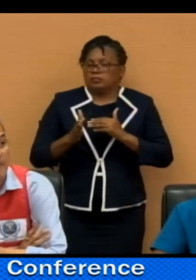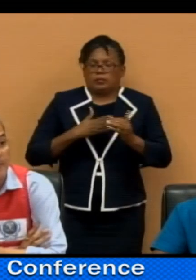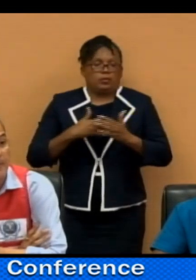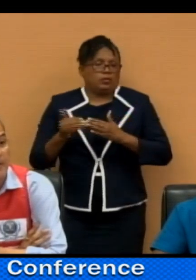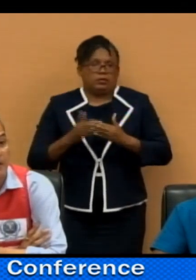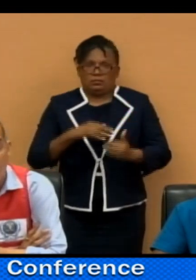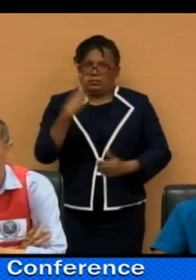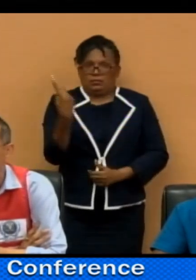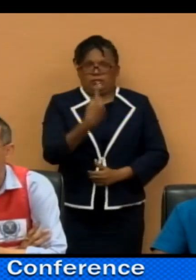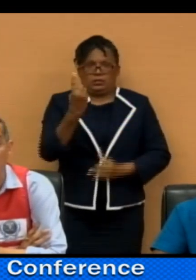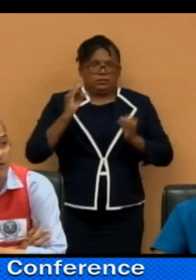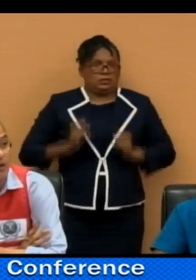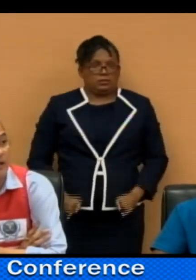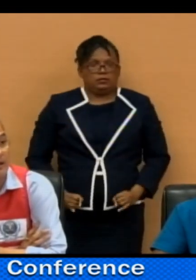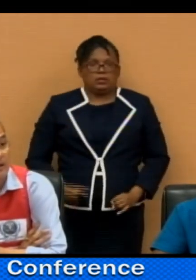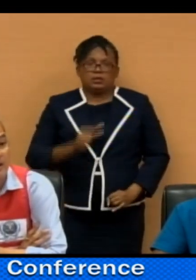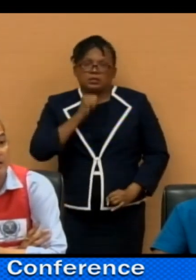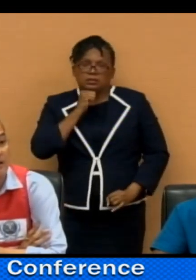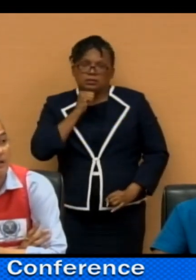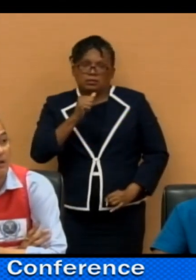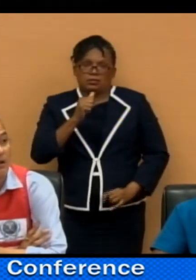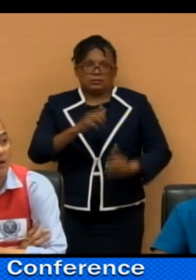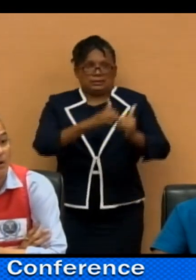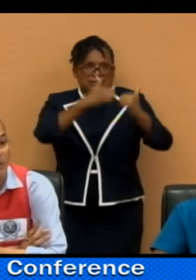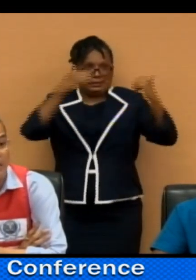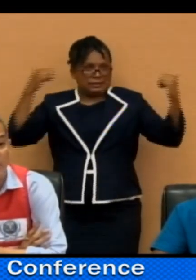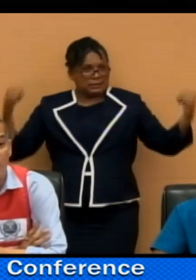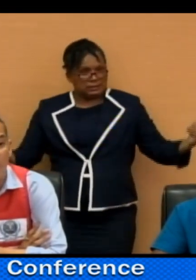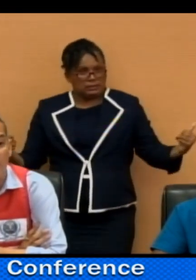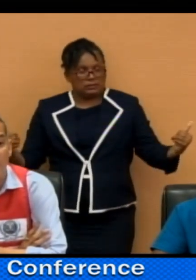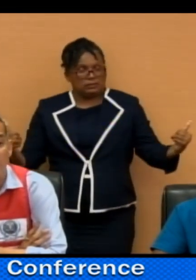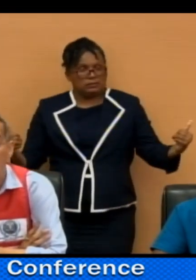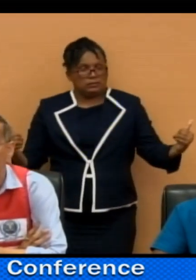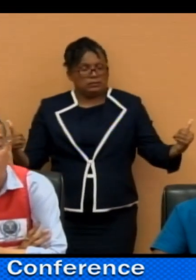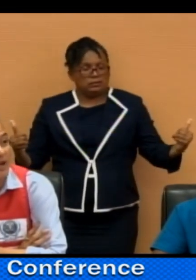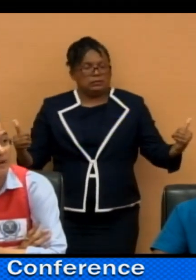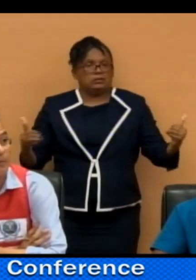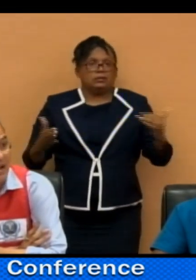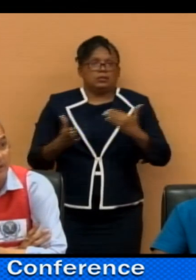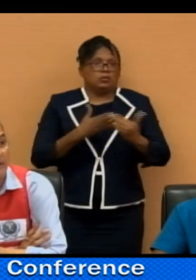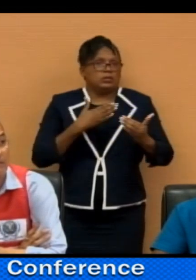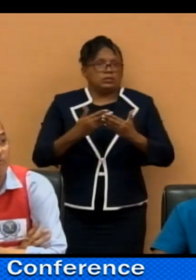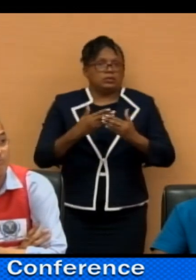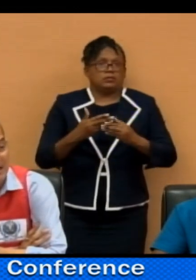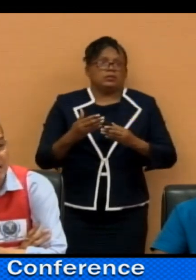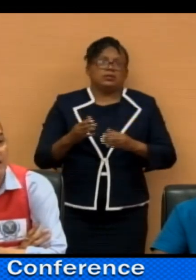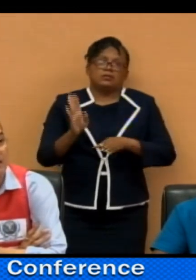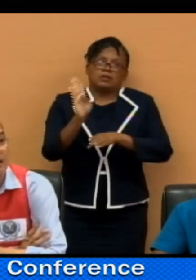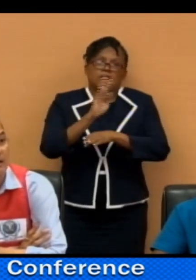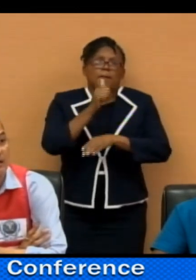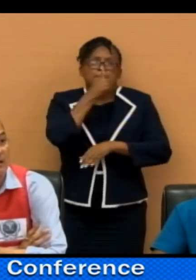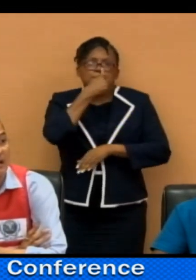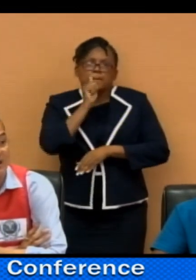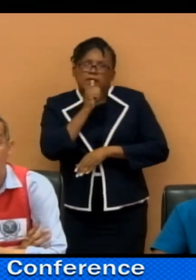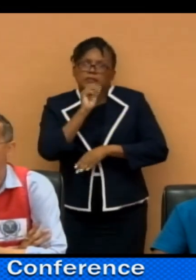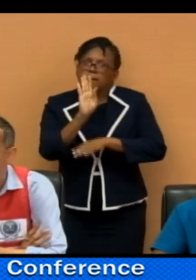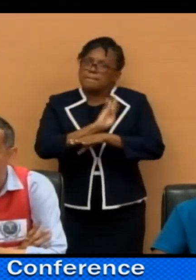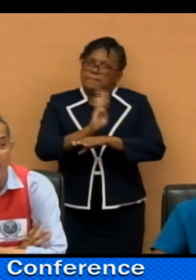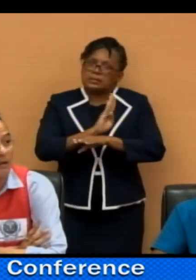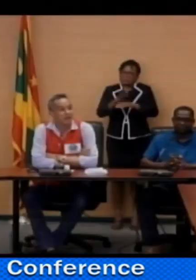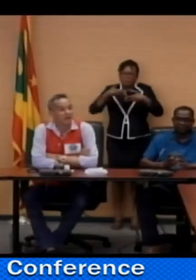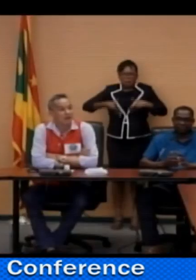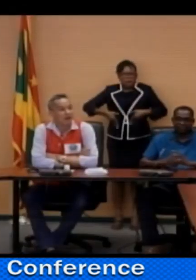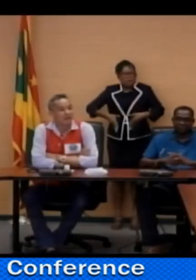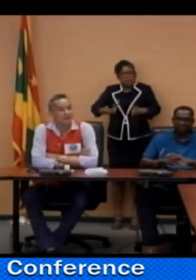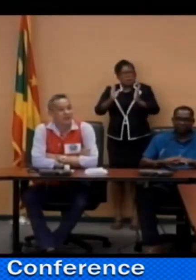own, not maintaining the social distancing, whether you are the owner of a private business that is